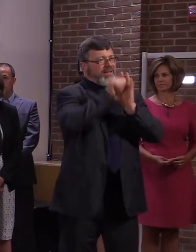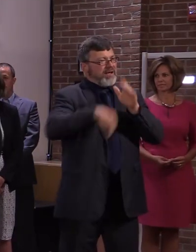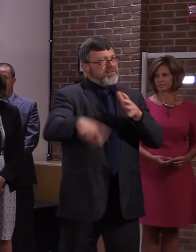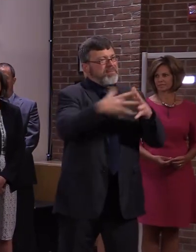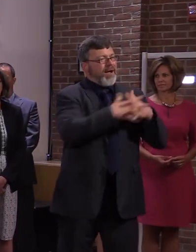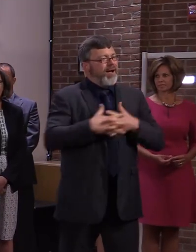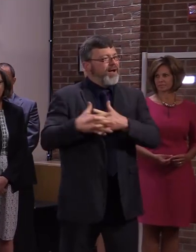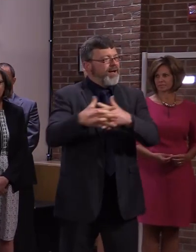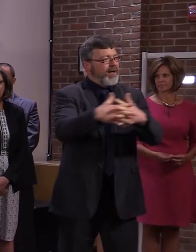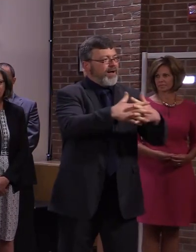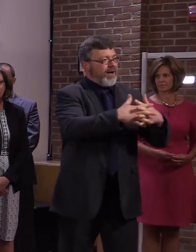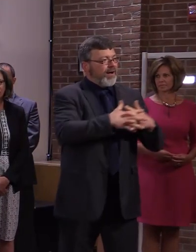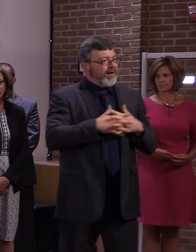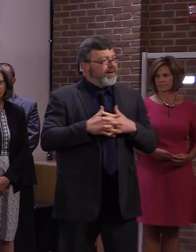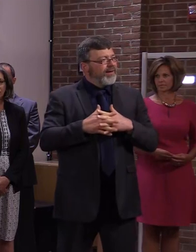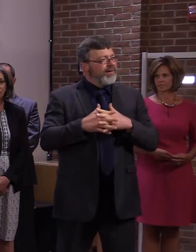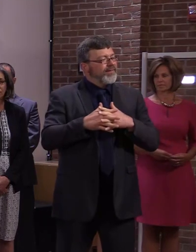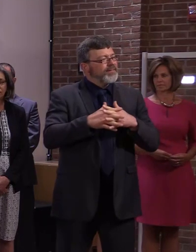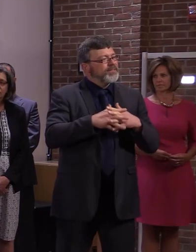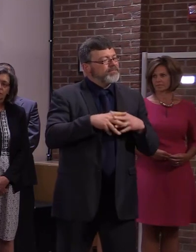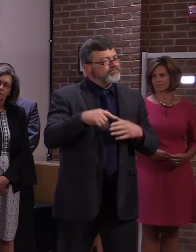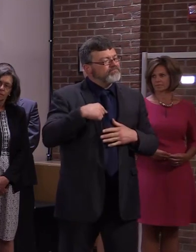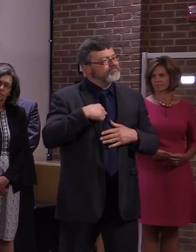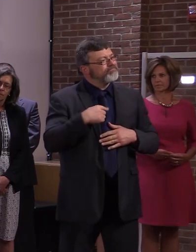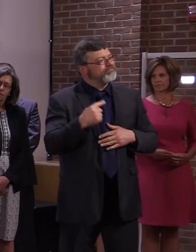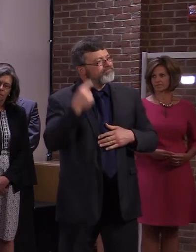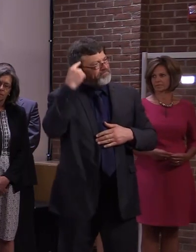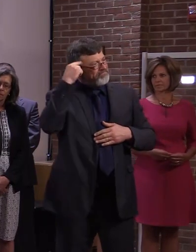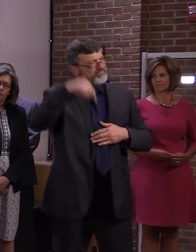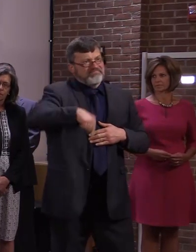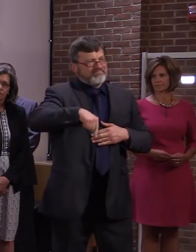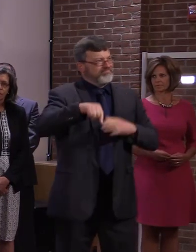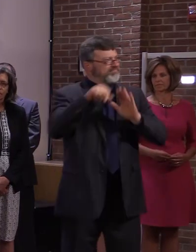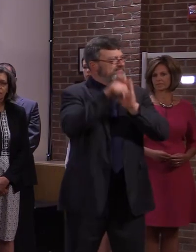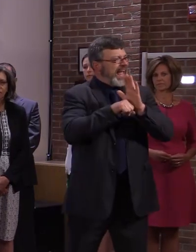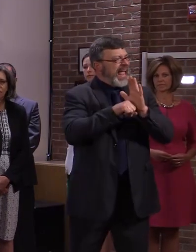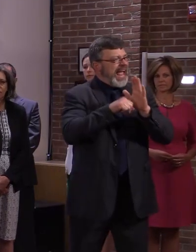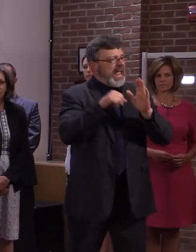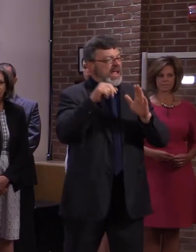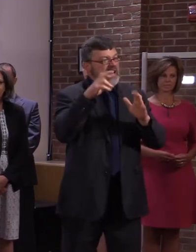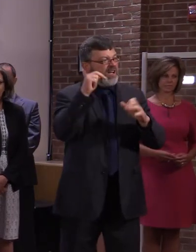that we've done it as well as or better than any other place in the world.